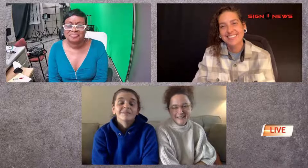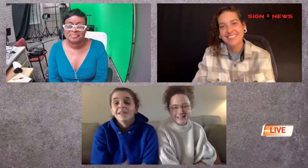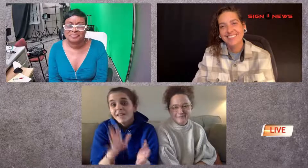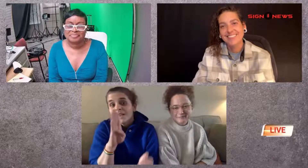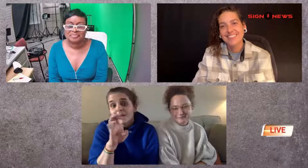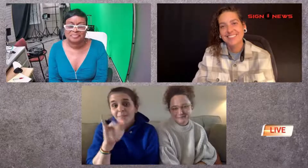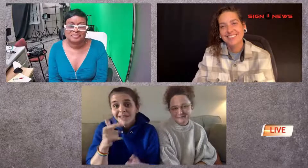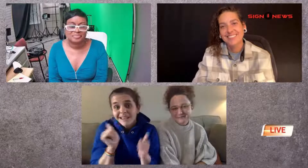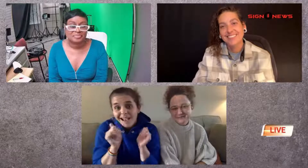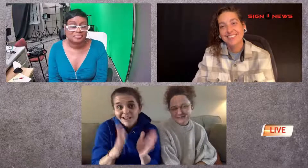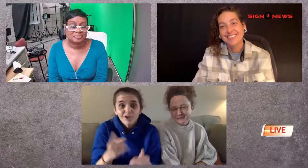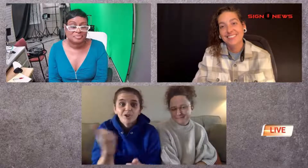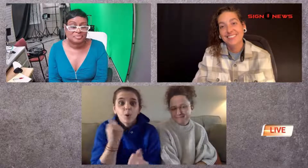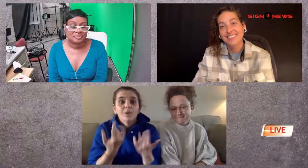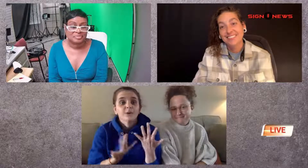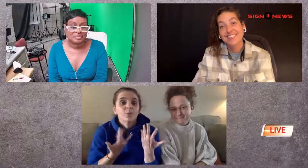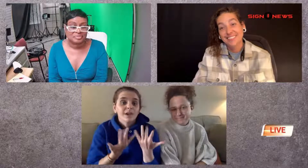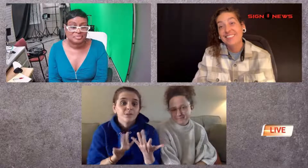Yeah.